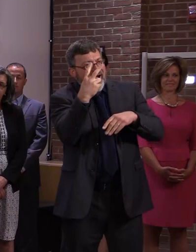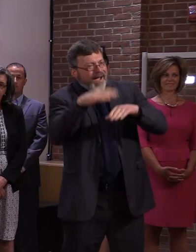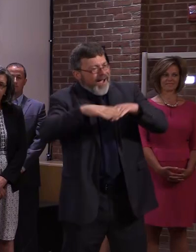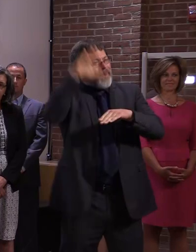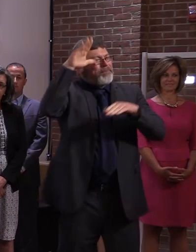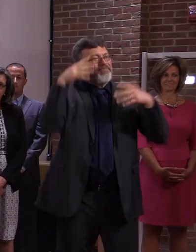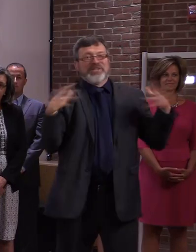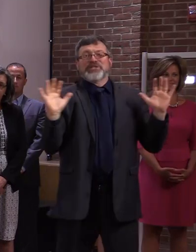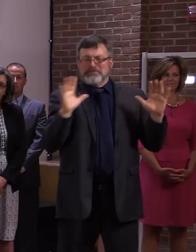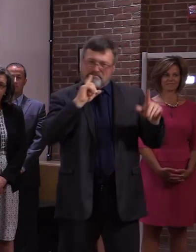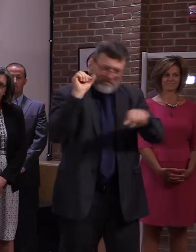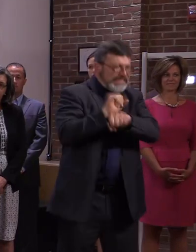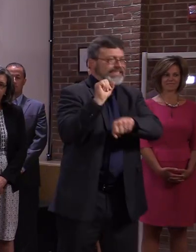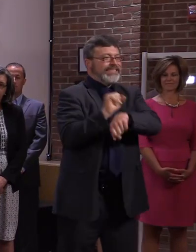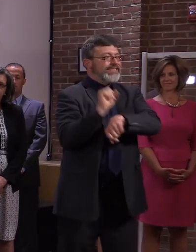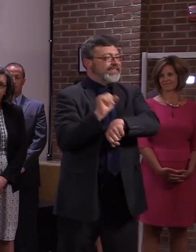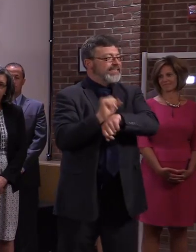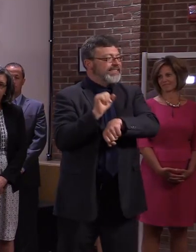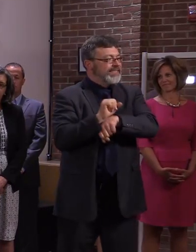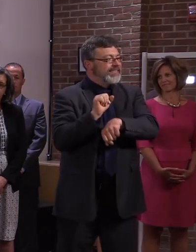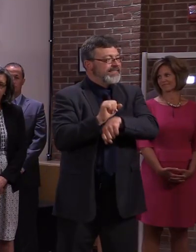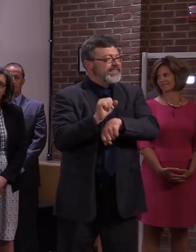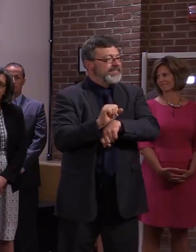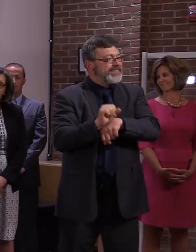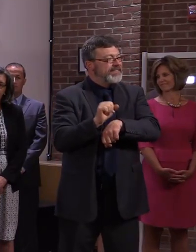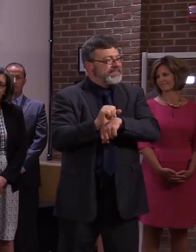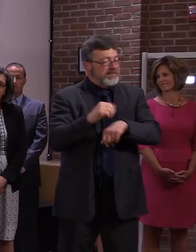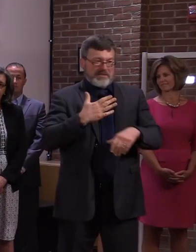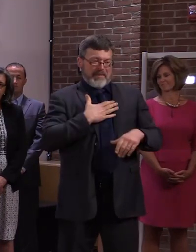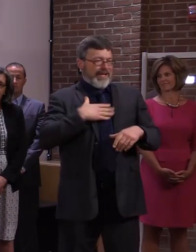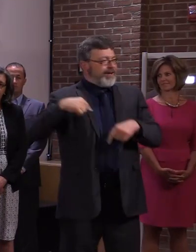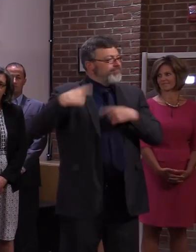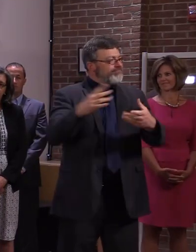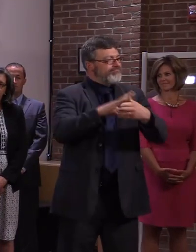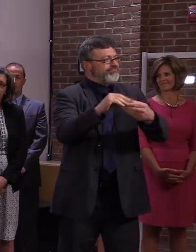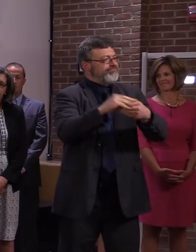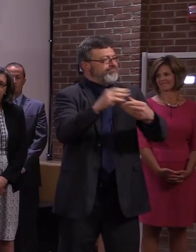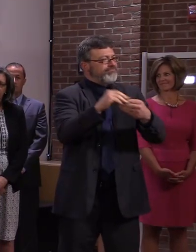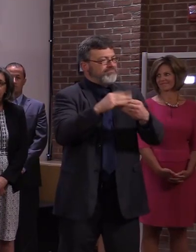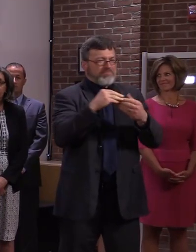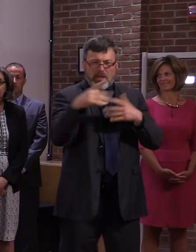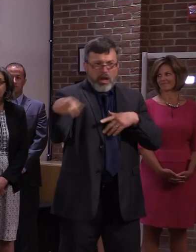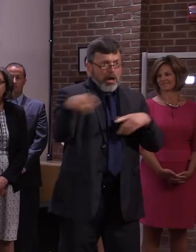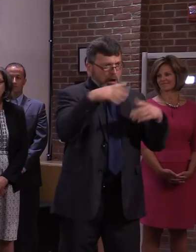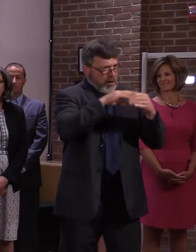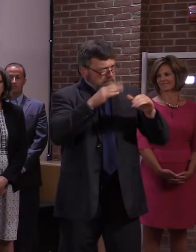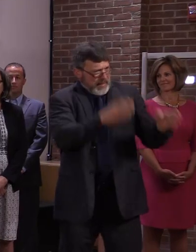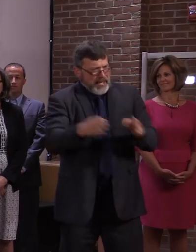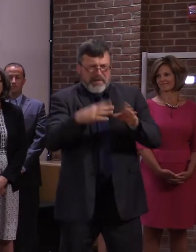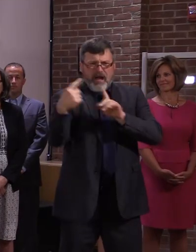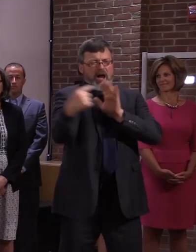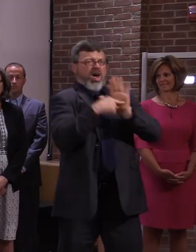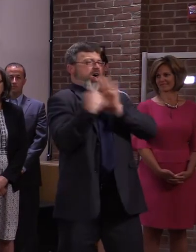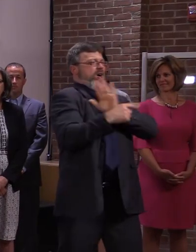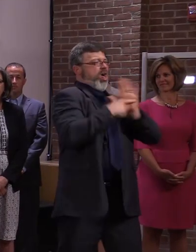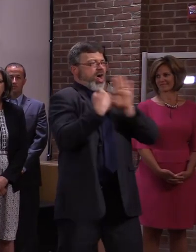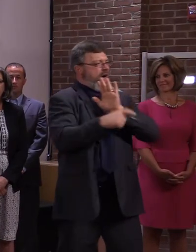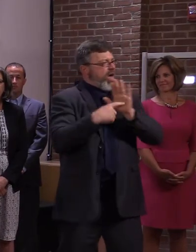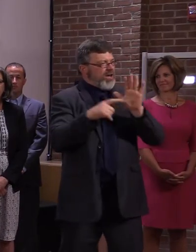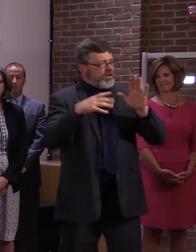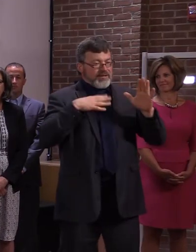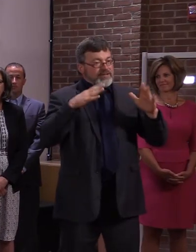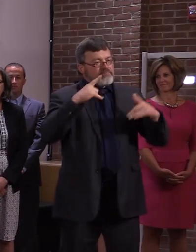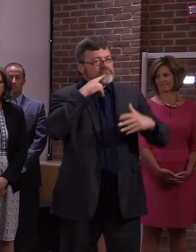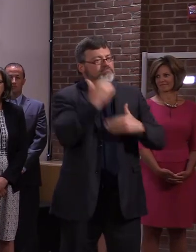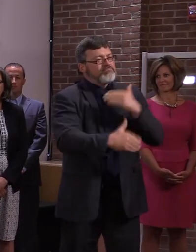very start, in the face of criticism, that our vaccine strategy would prove to be the most effective in the